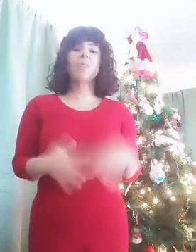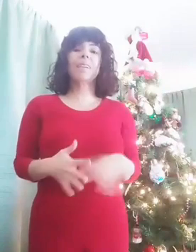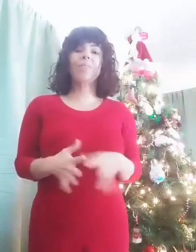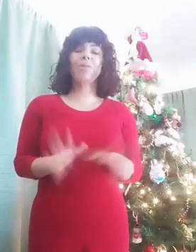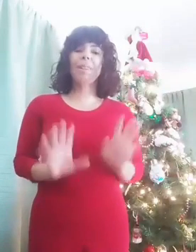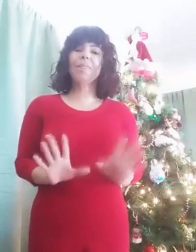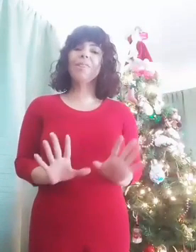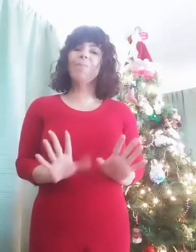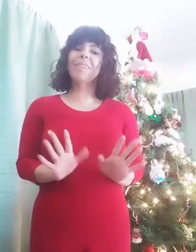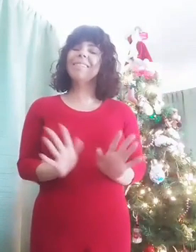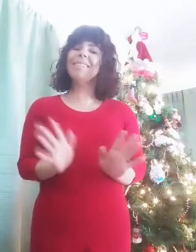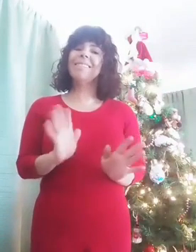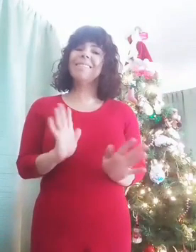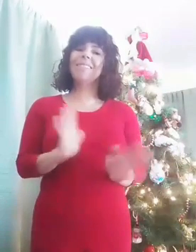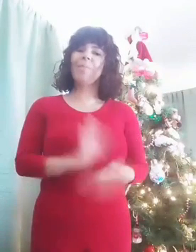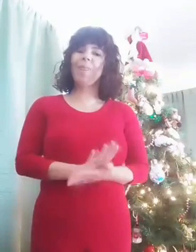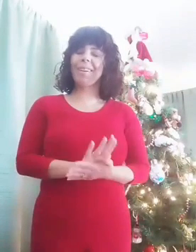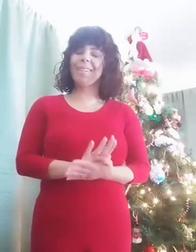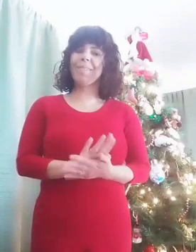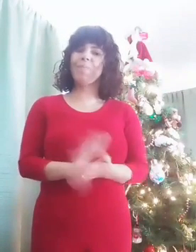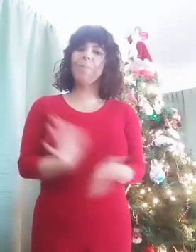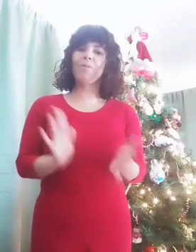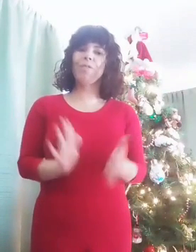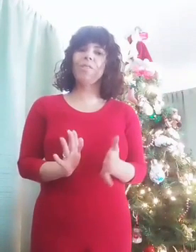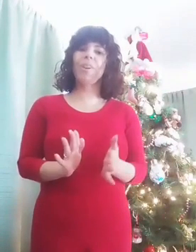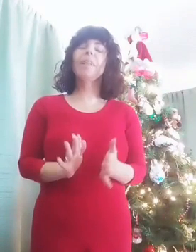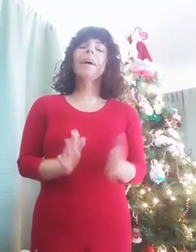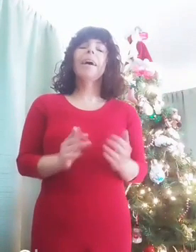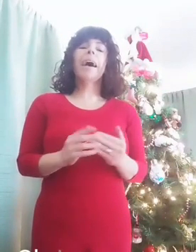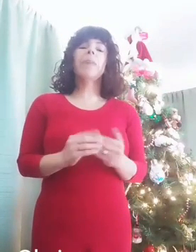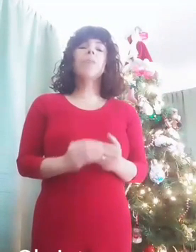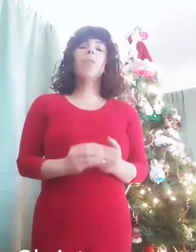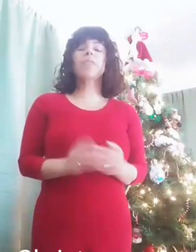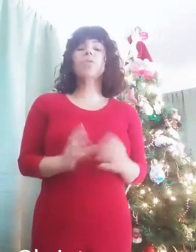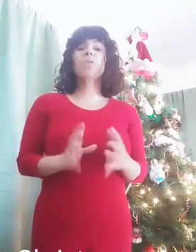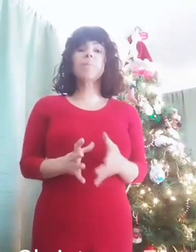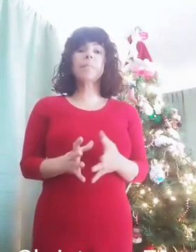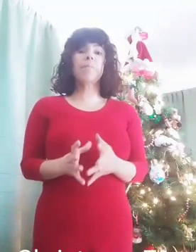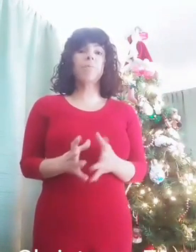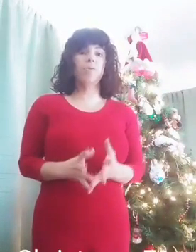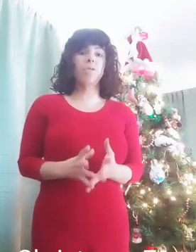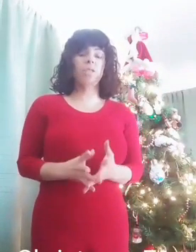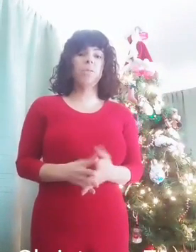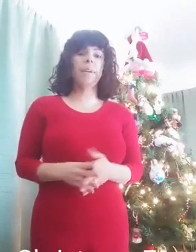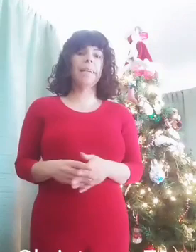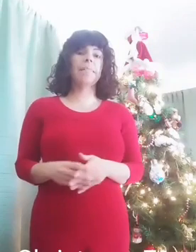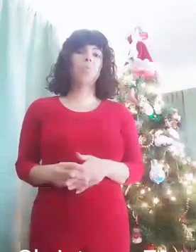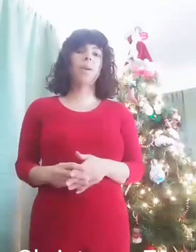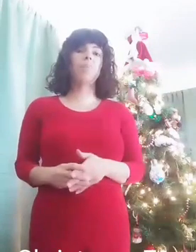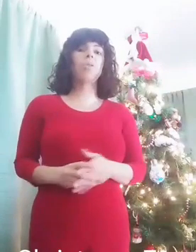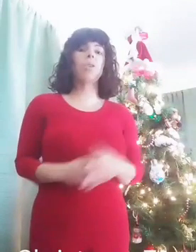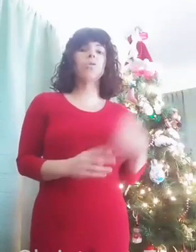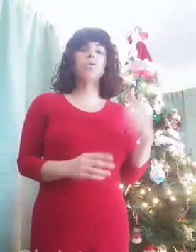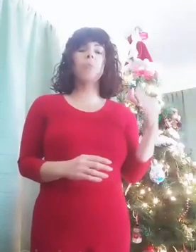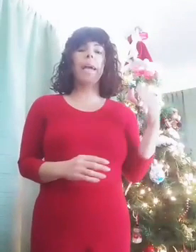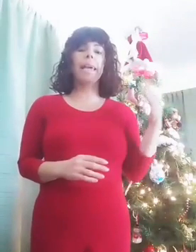want to give you a little message to say Merry Christmas. But first of all okay so Christmas Eve what we'll do is we will go to a